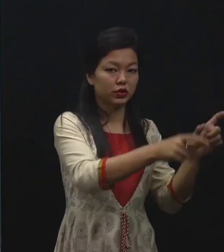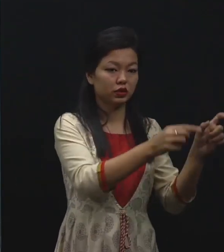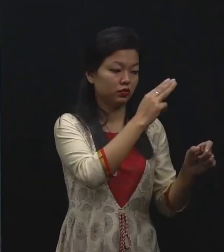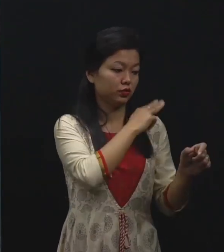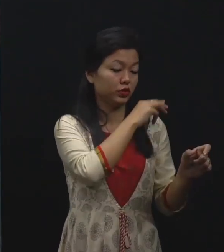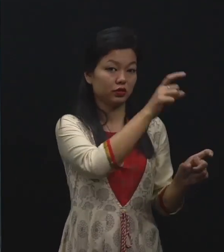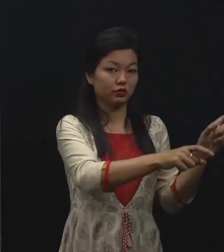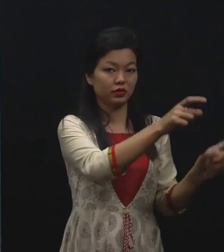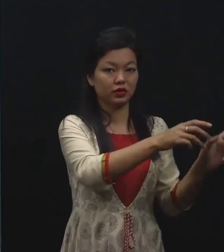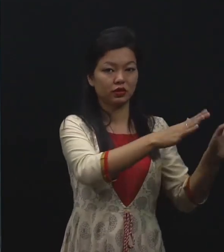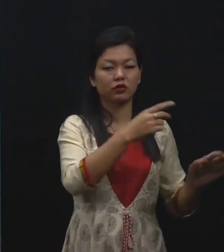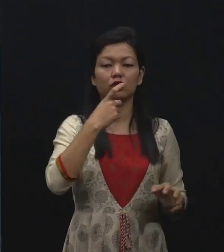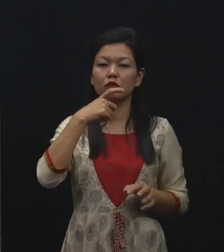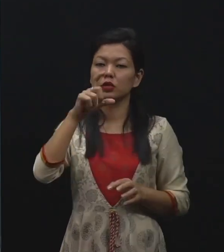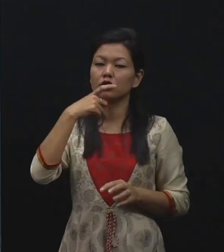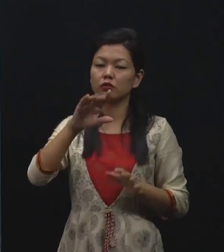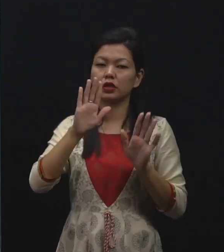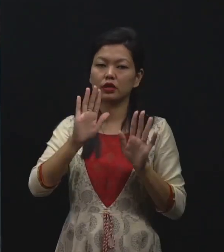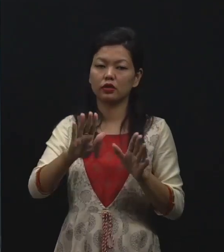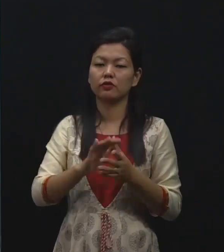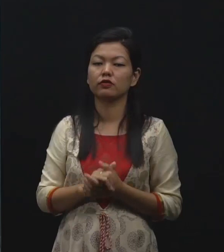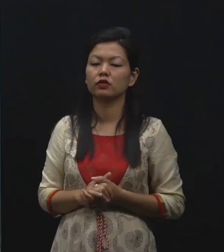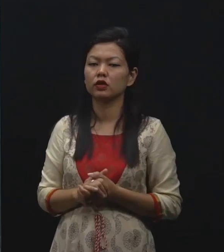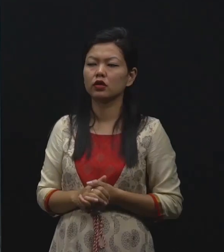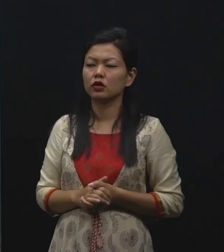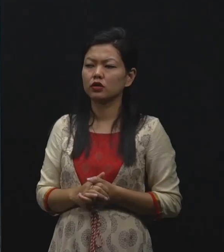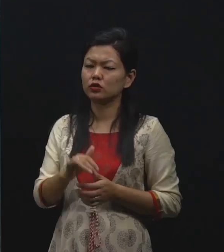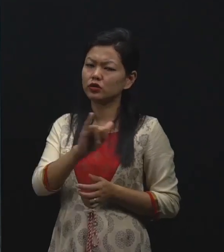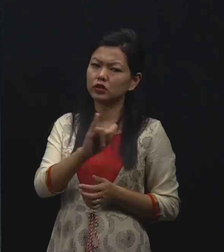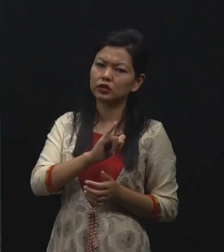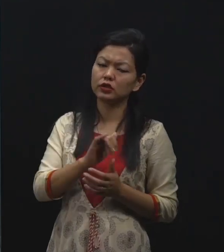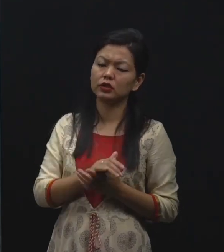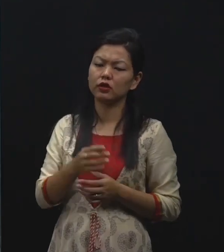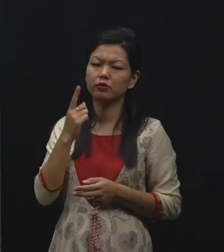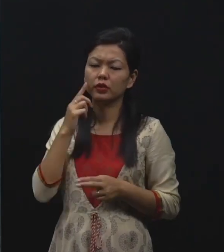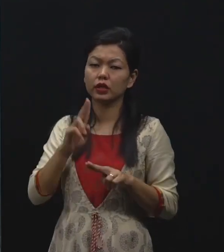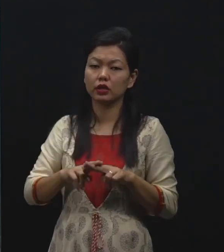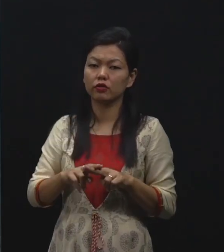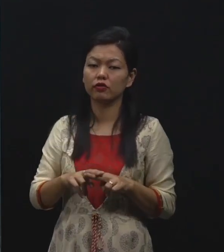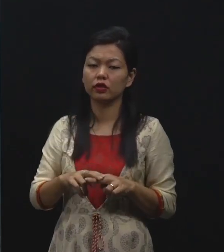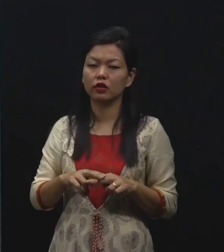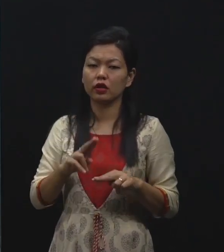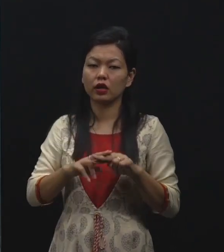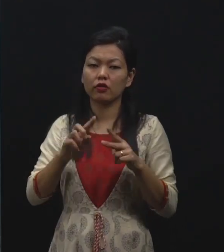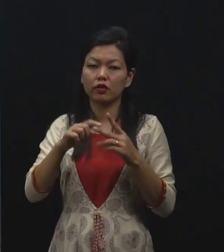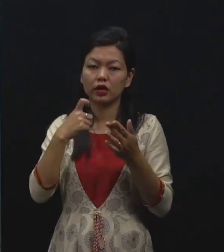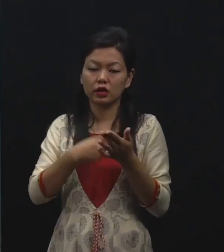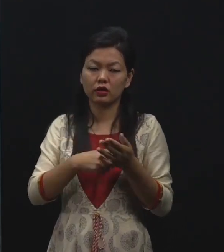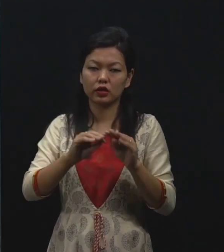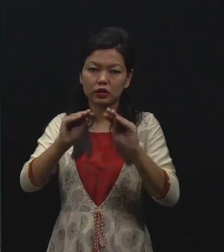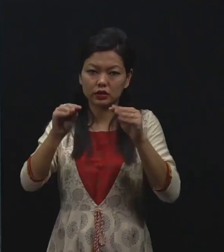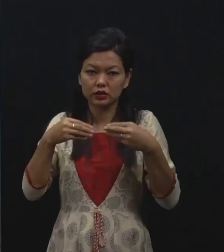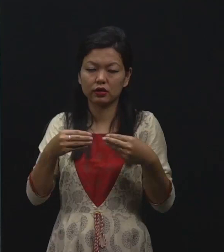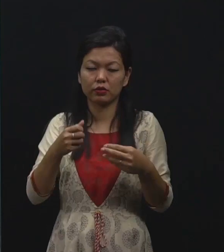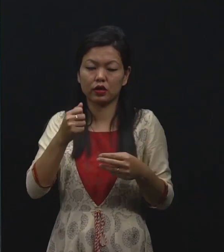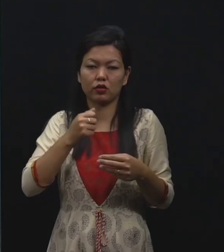whenever any FIR is not filed by the by the police officer or by any police station, then we